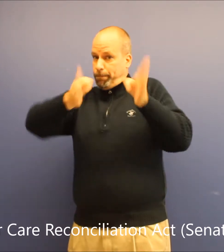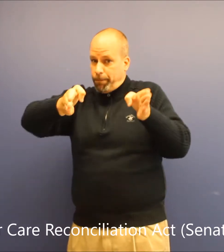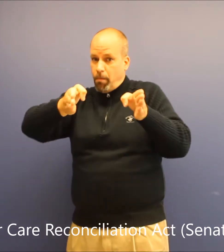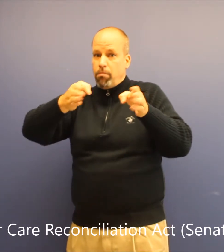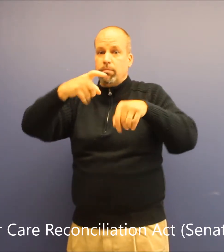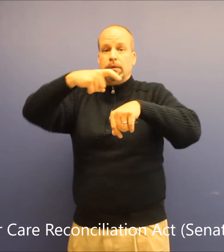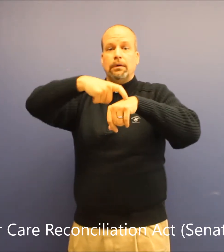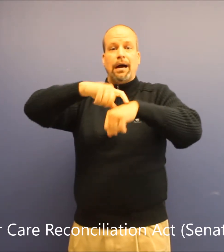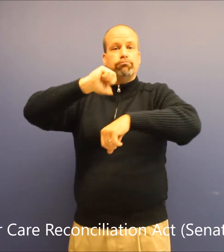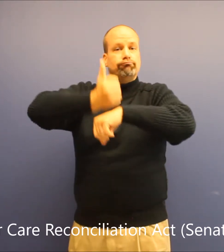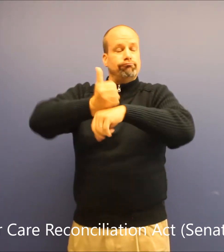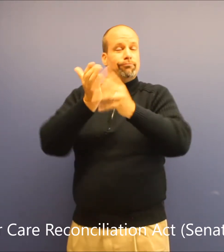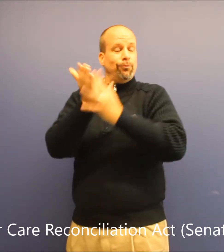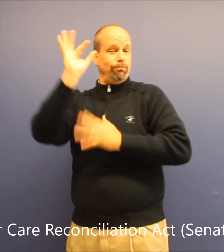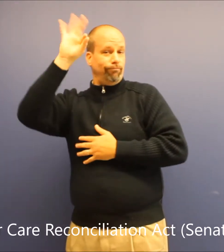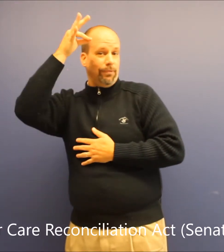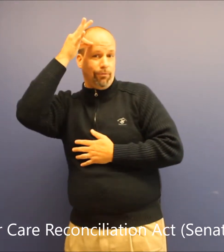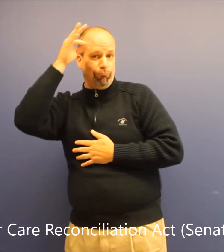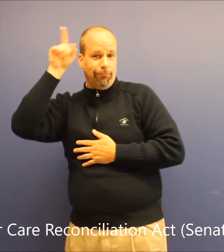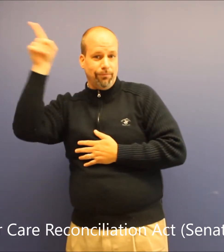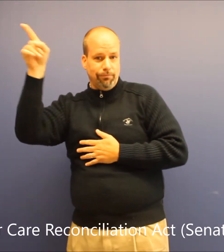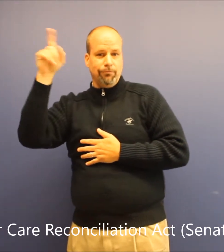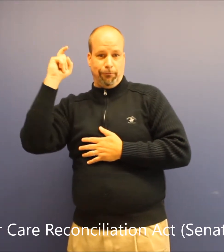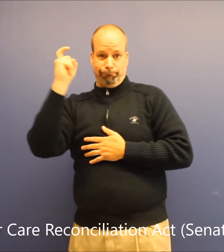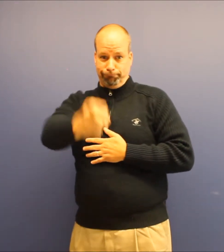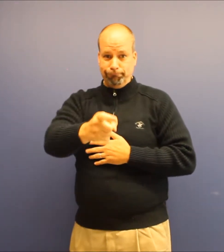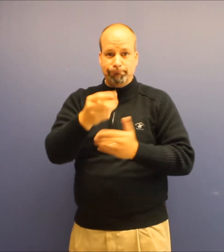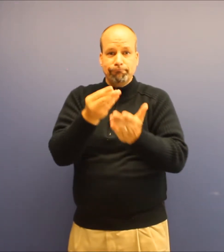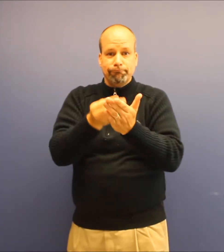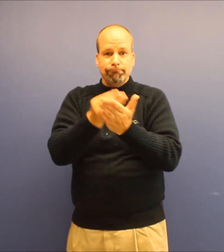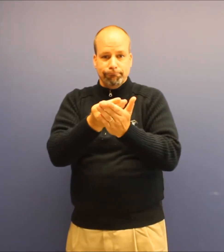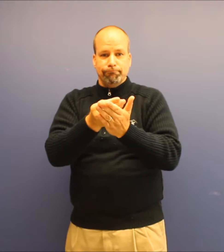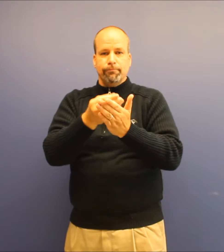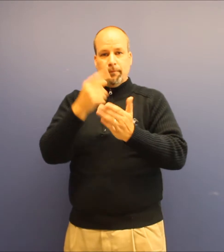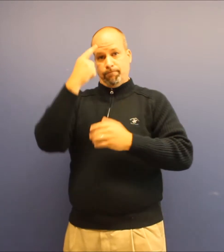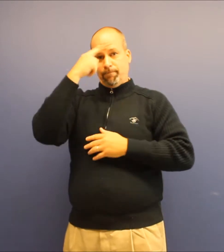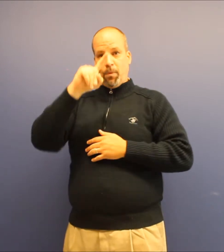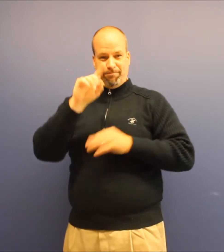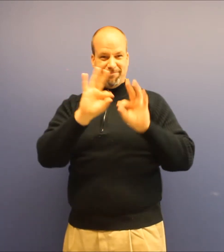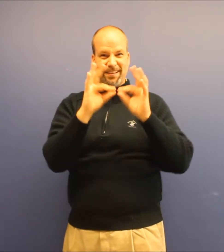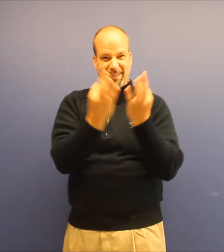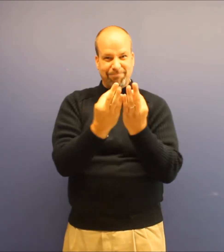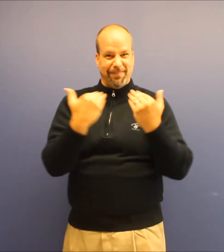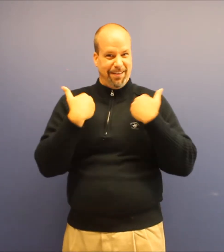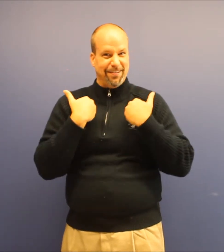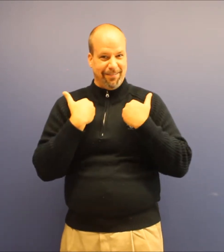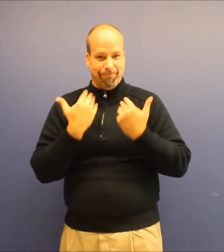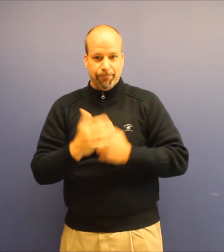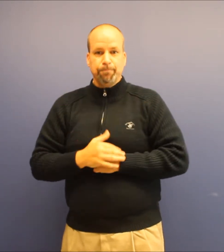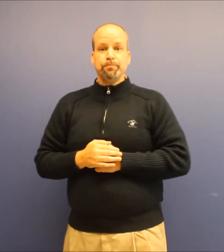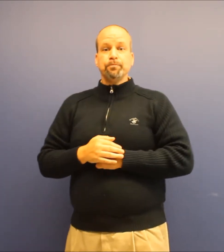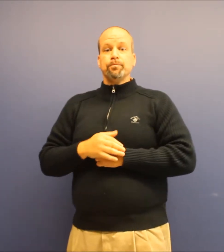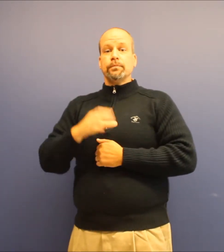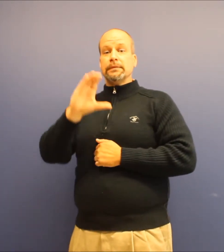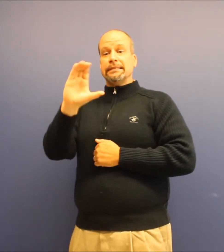a one-year block will be placed on federal reimbursements for care provided by Planned Parenthood.